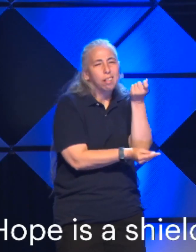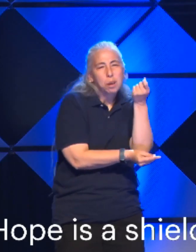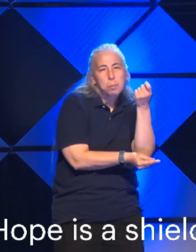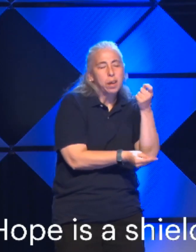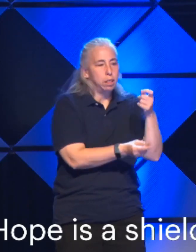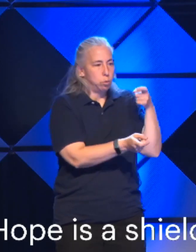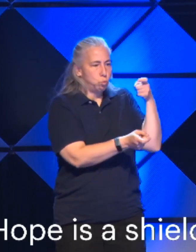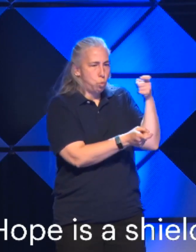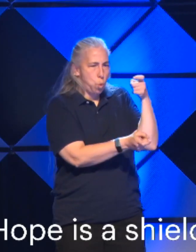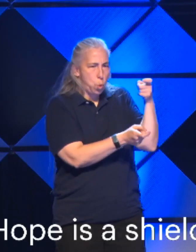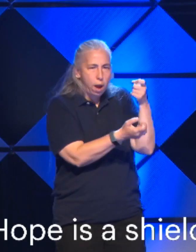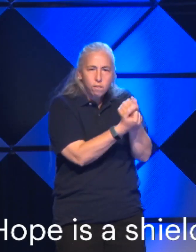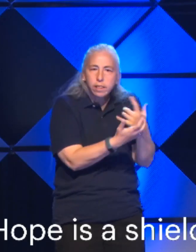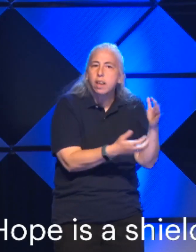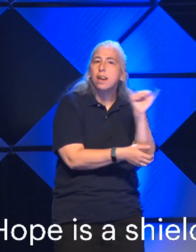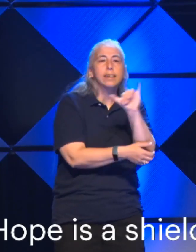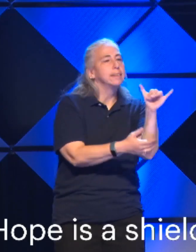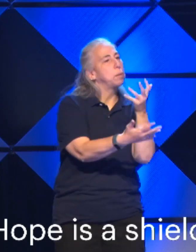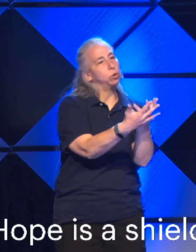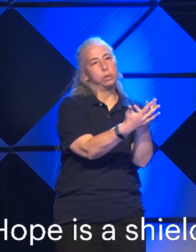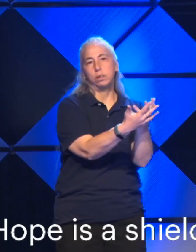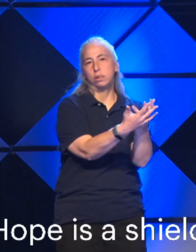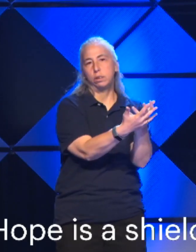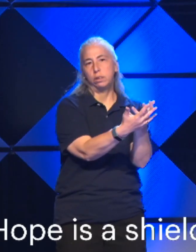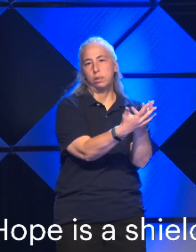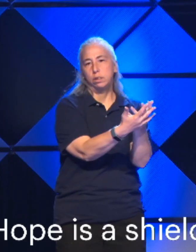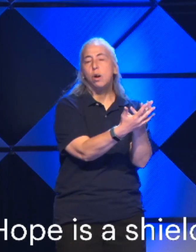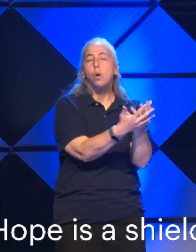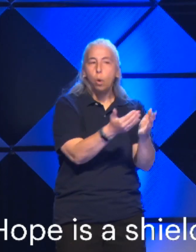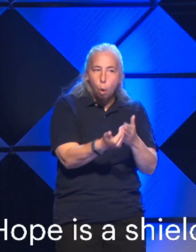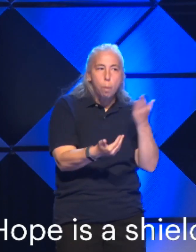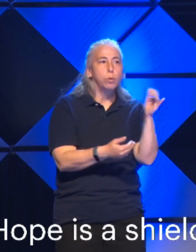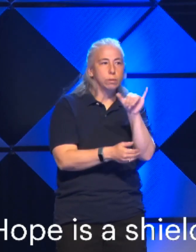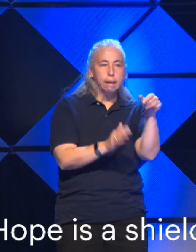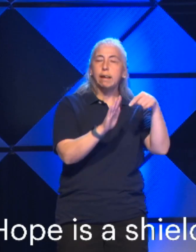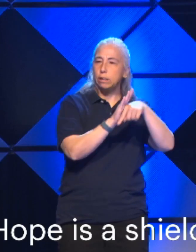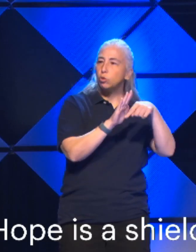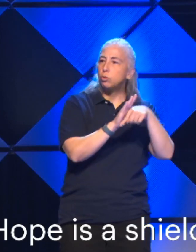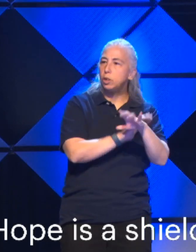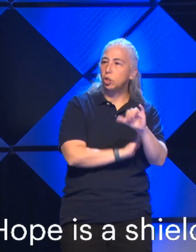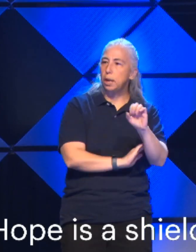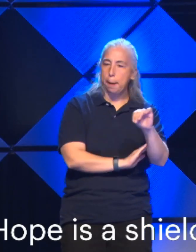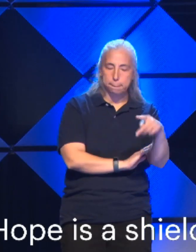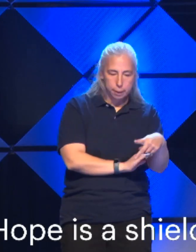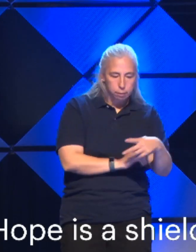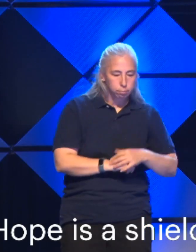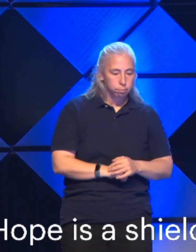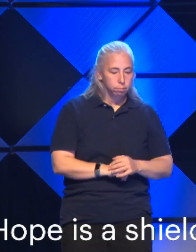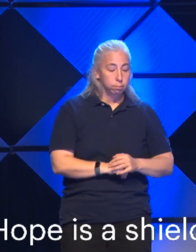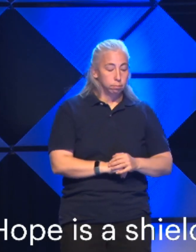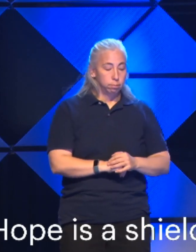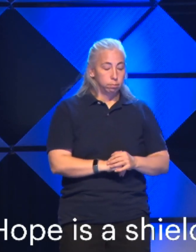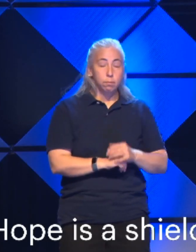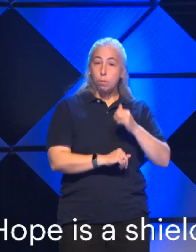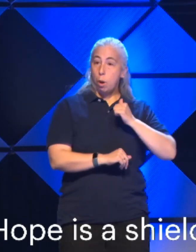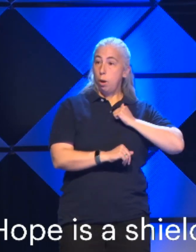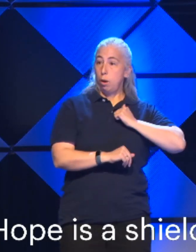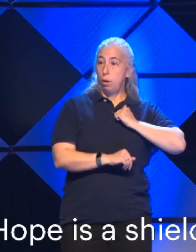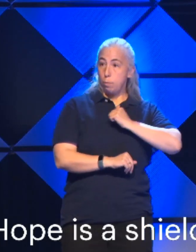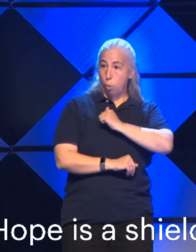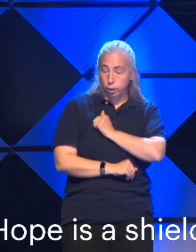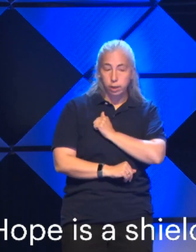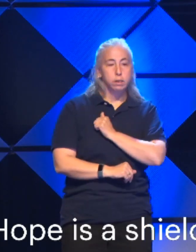It was like in a prison. It was like an extermination camp. And in one of those ghettos in Poland, there was a